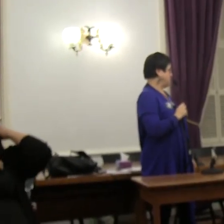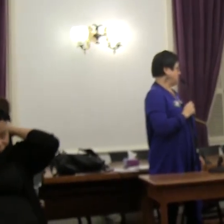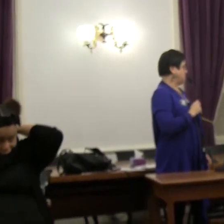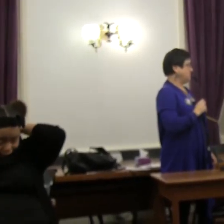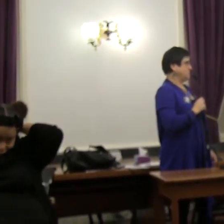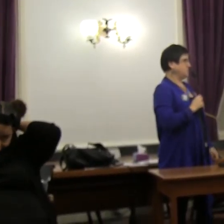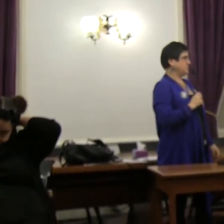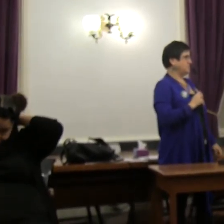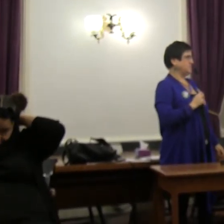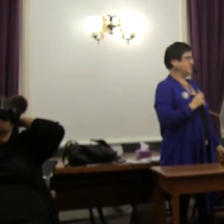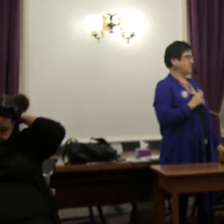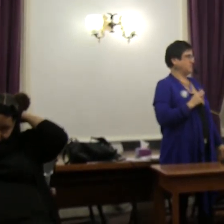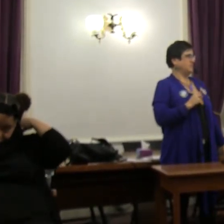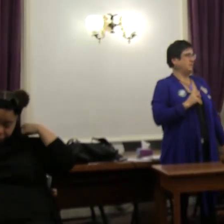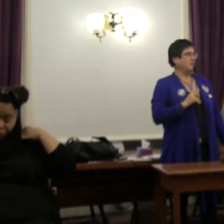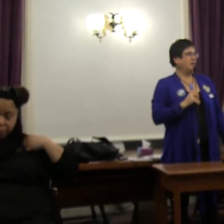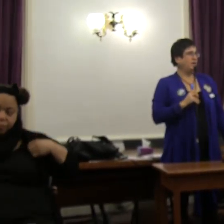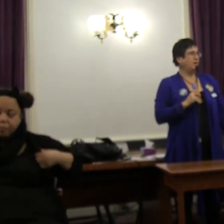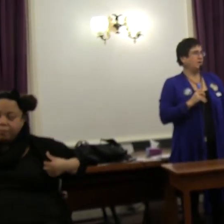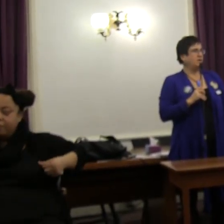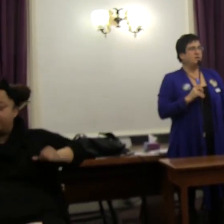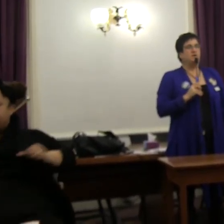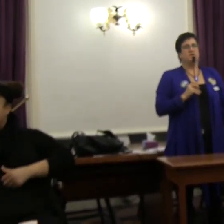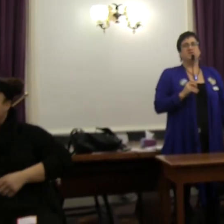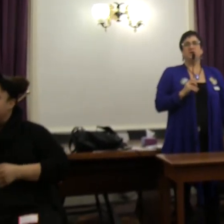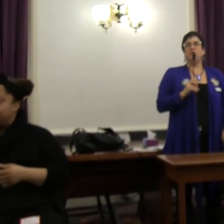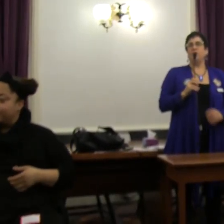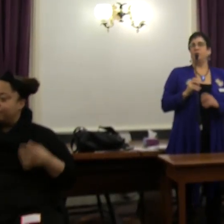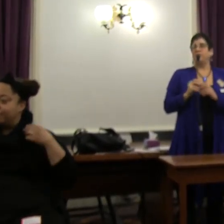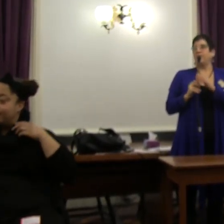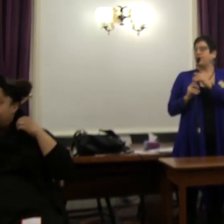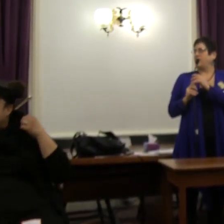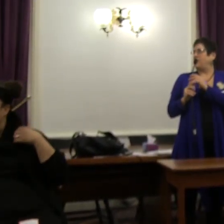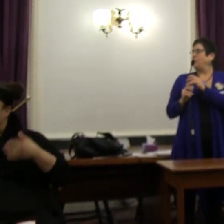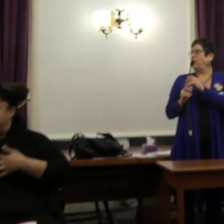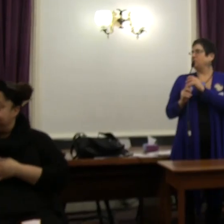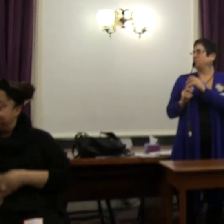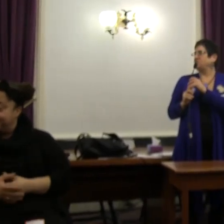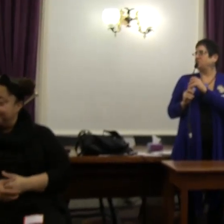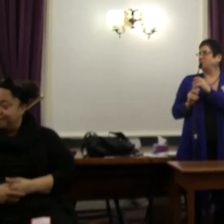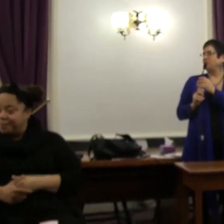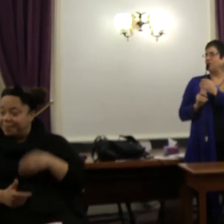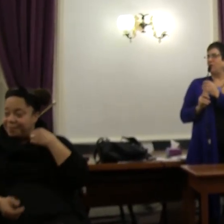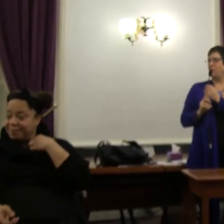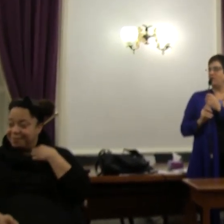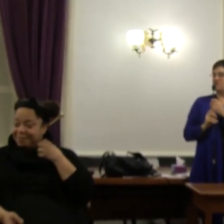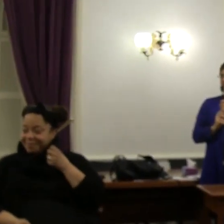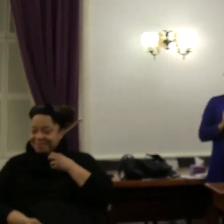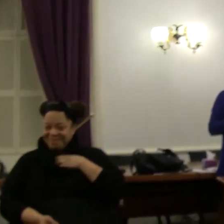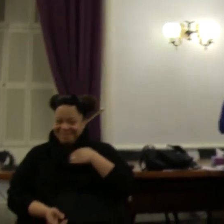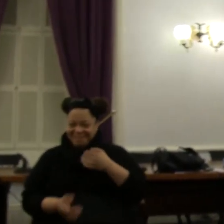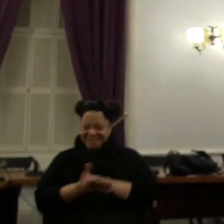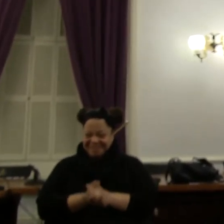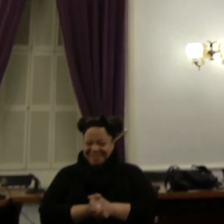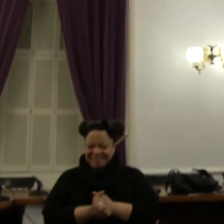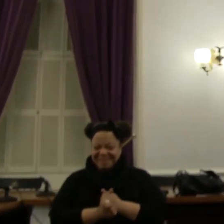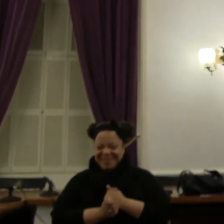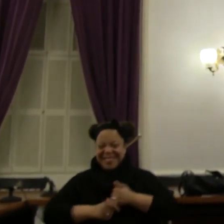Show of hands to close the door. Okay, if someone near each door could close the